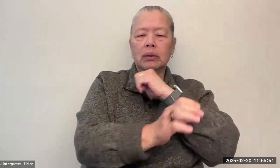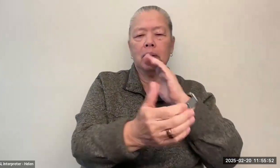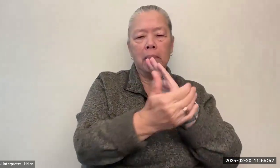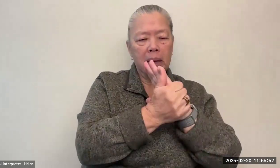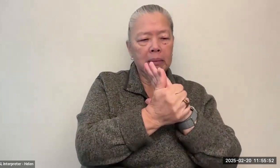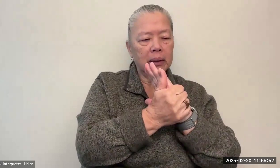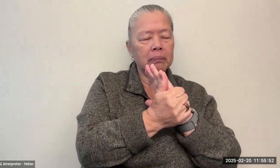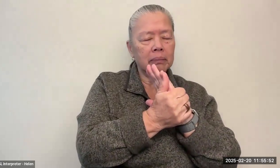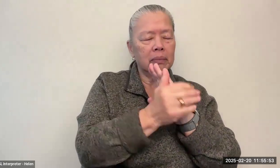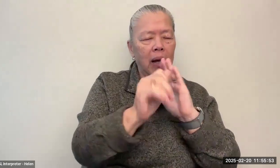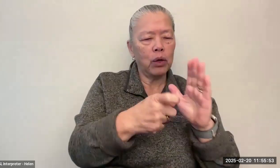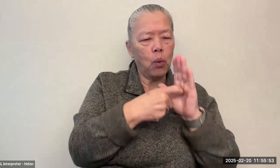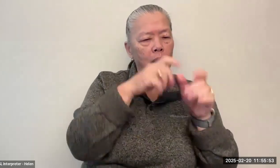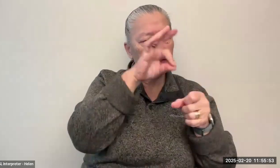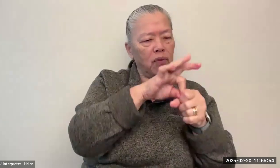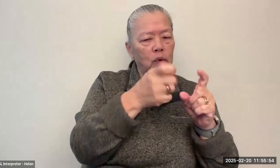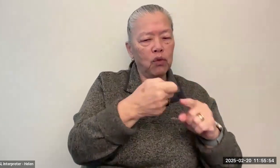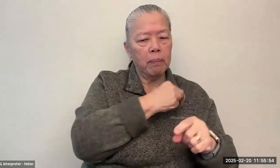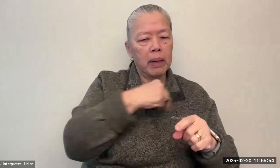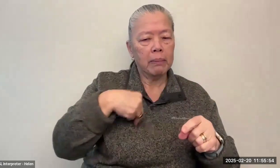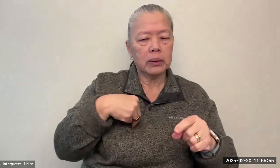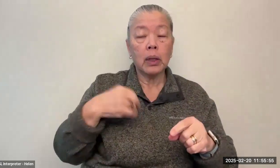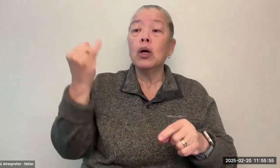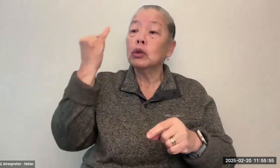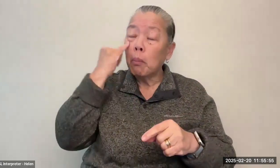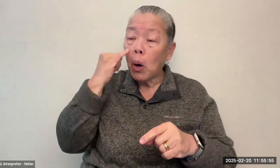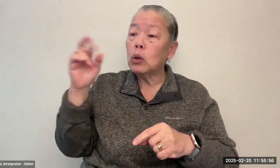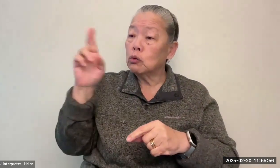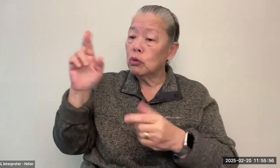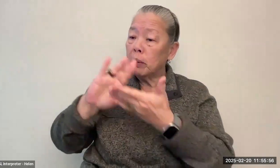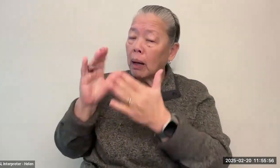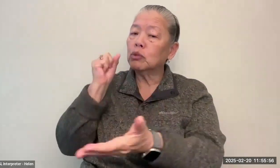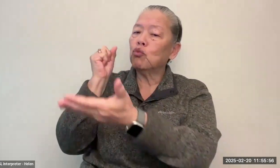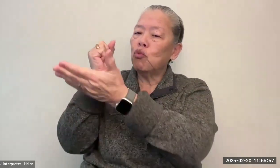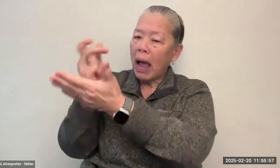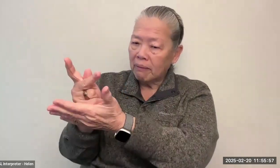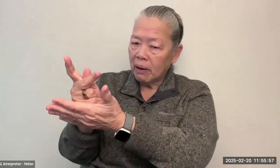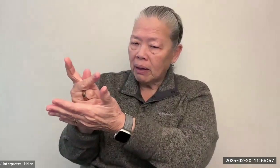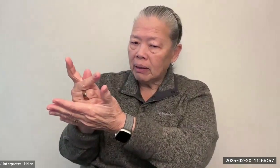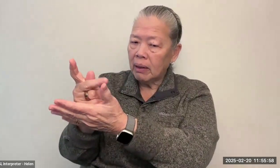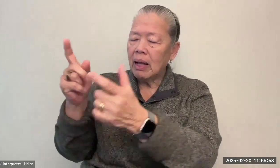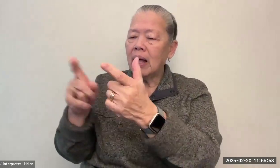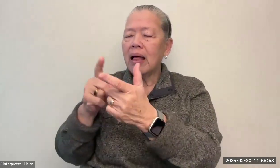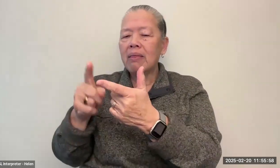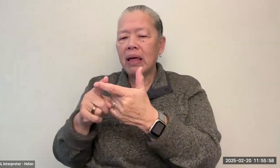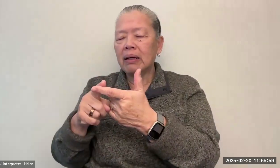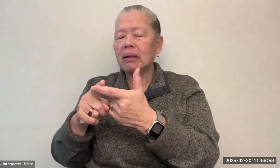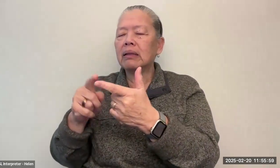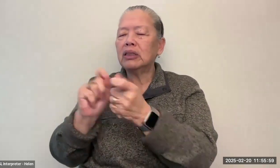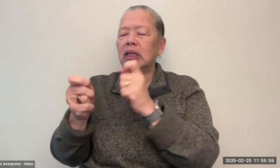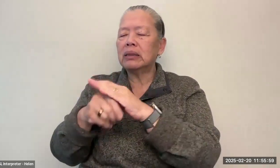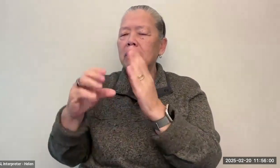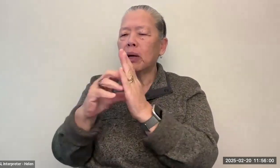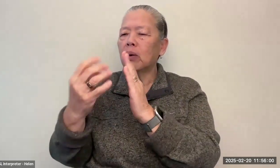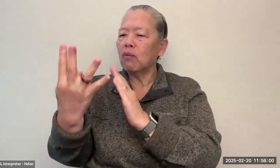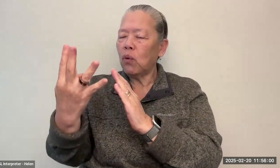voters. If regionalization is ratified, how do the changes to paragraph 4, which deals with